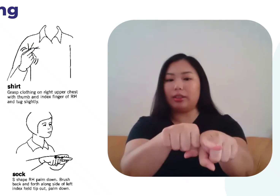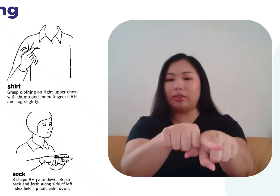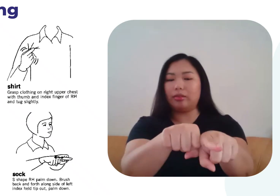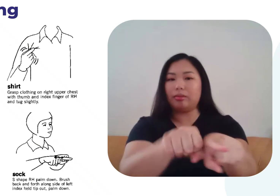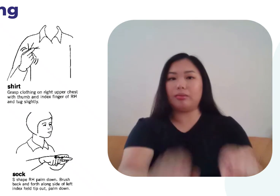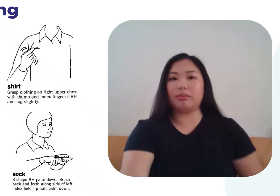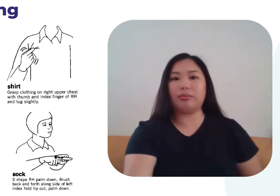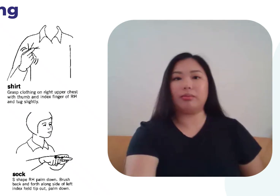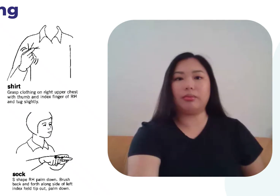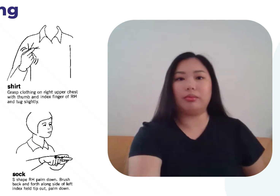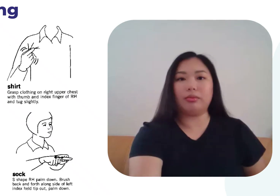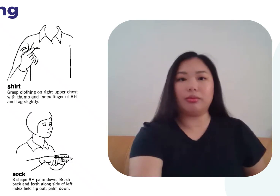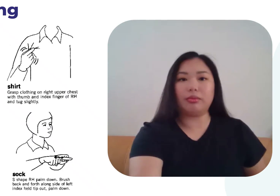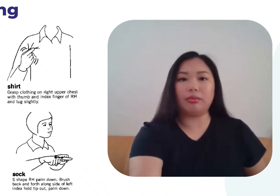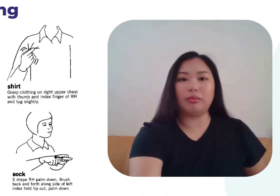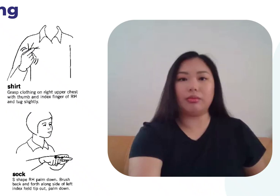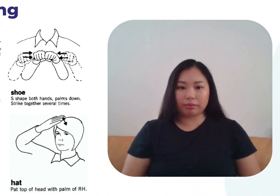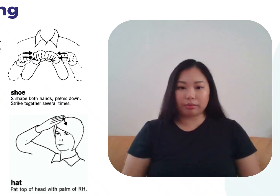sock.